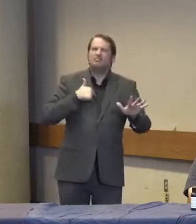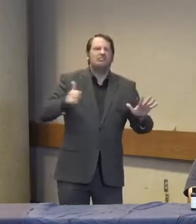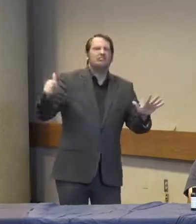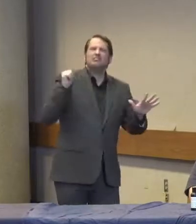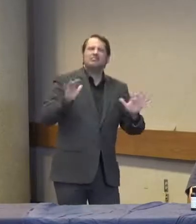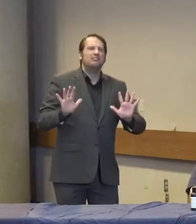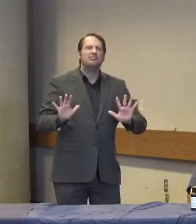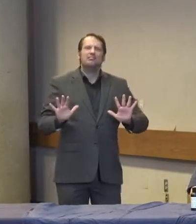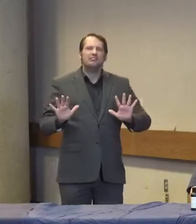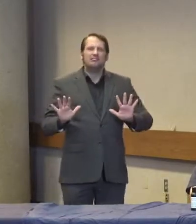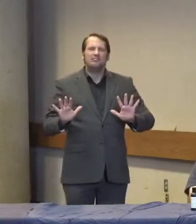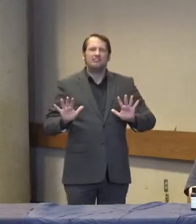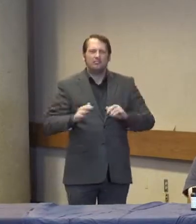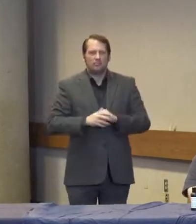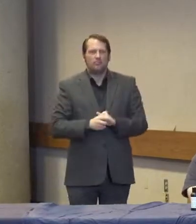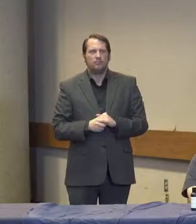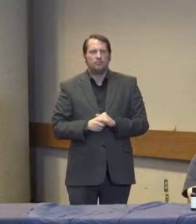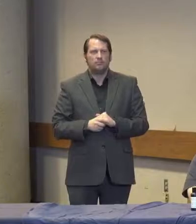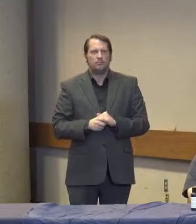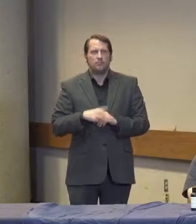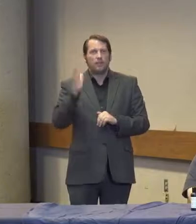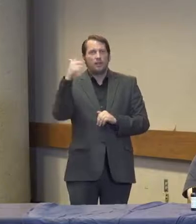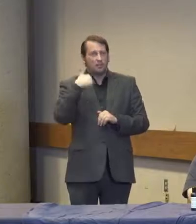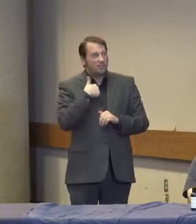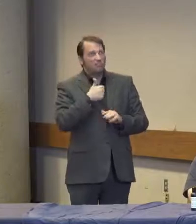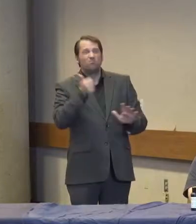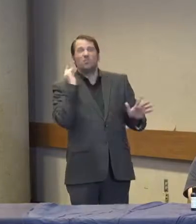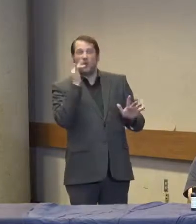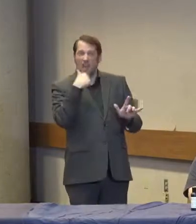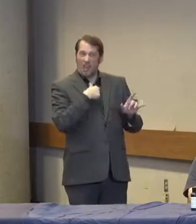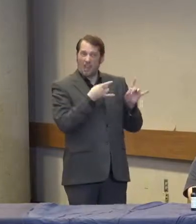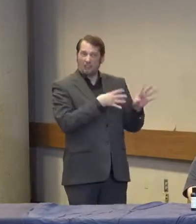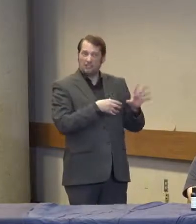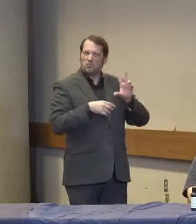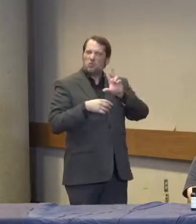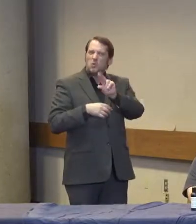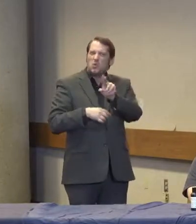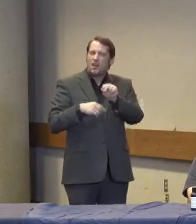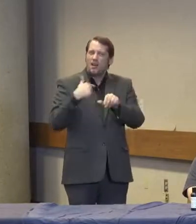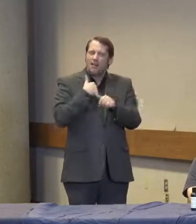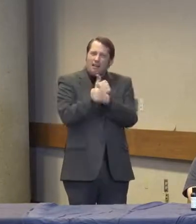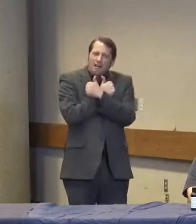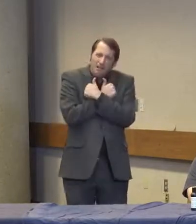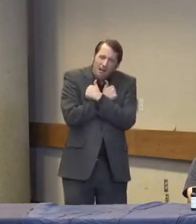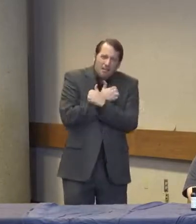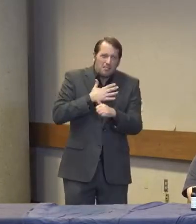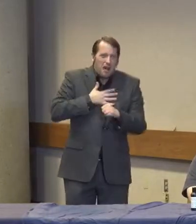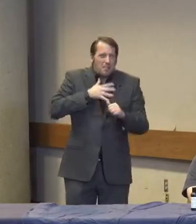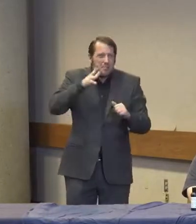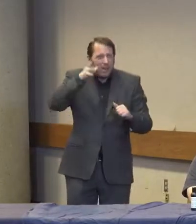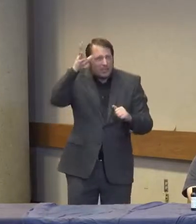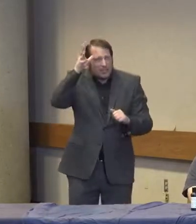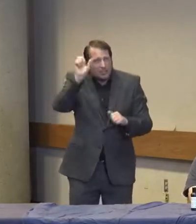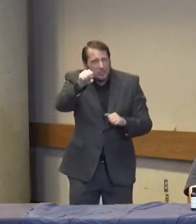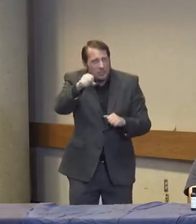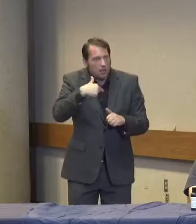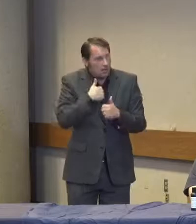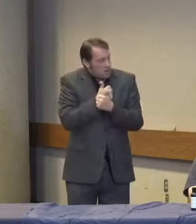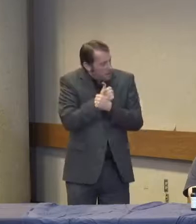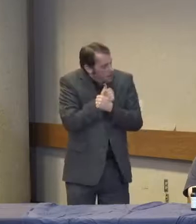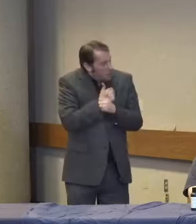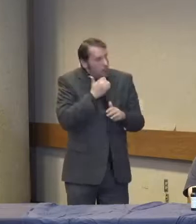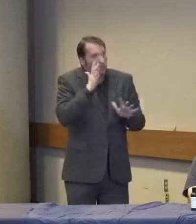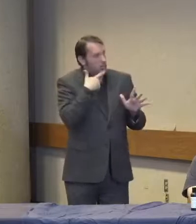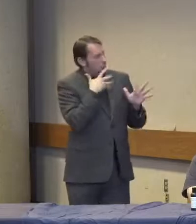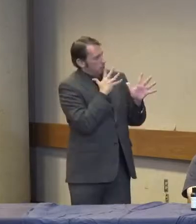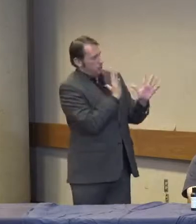largely not because I don't love my parents. It's because I love my parents enough not to want to expose them and make them sick. I have young children.